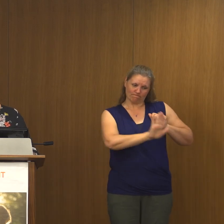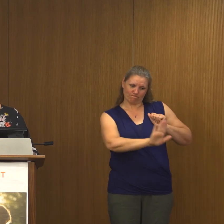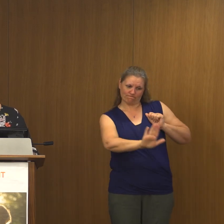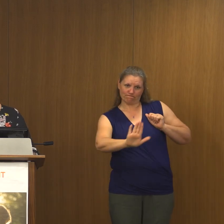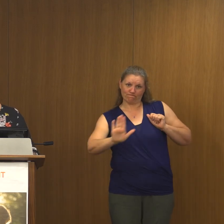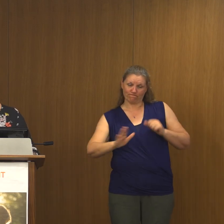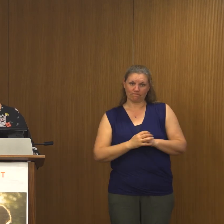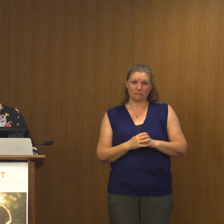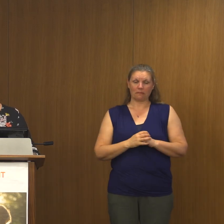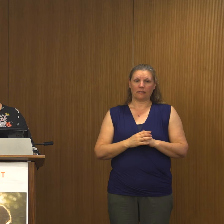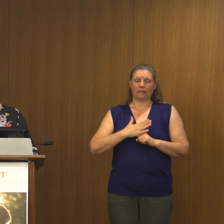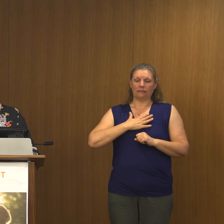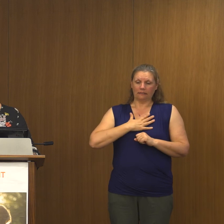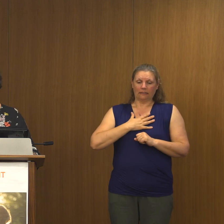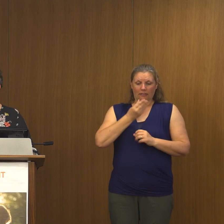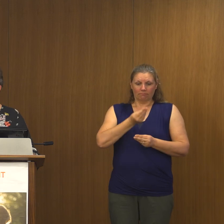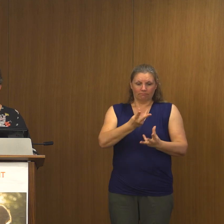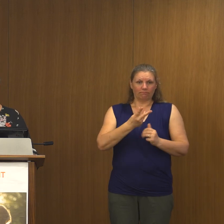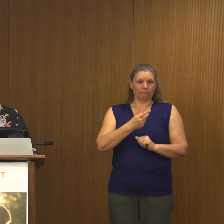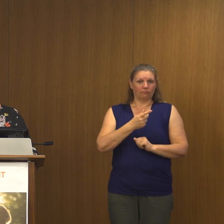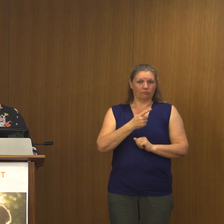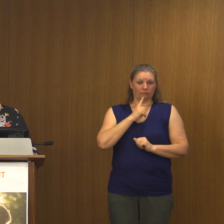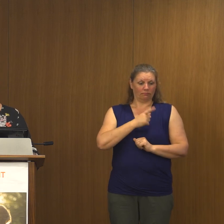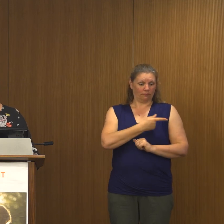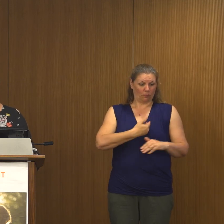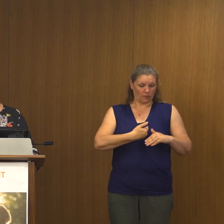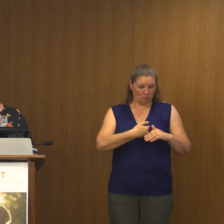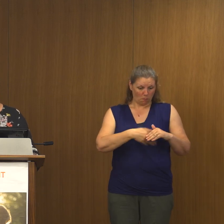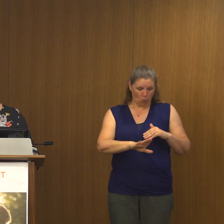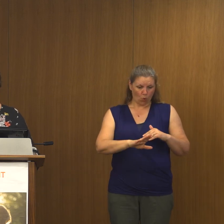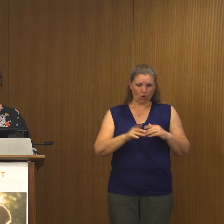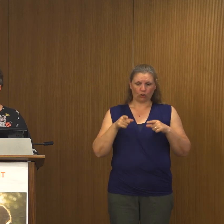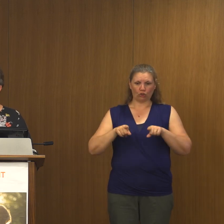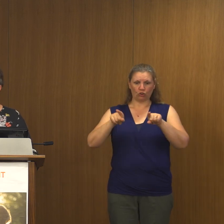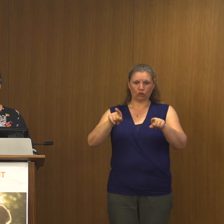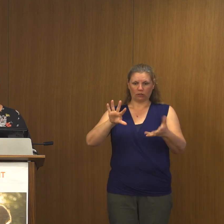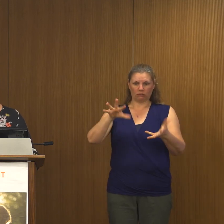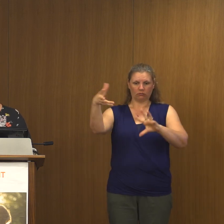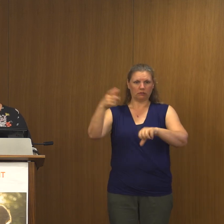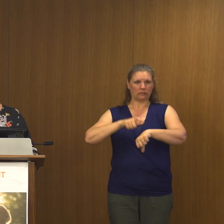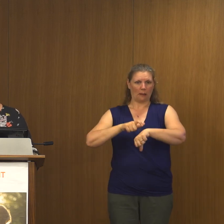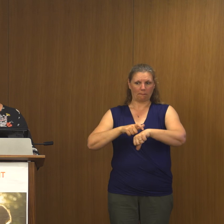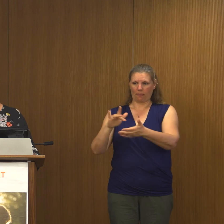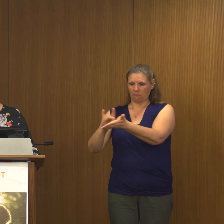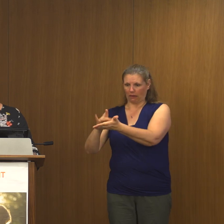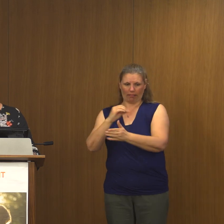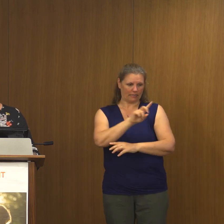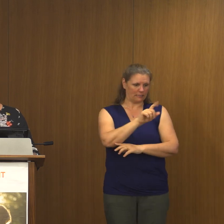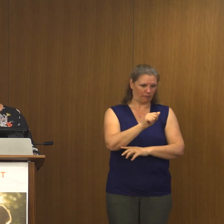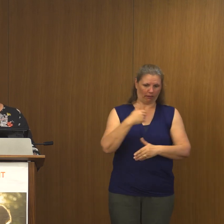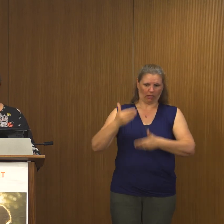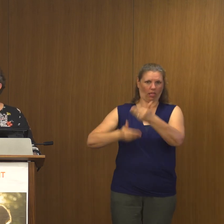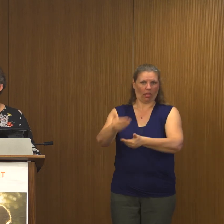my story, I often feel as though he was born at a time in transition in conversations with both medicine and disability.